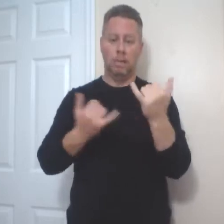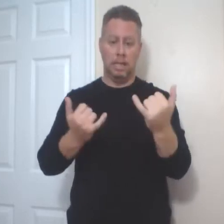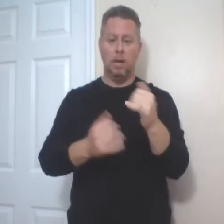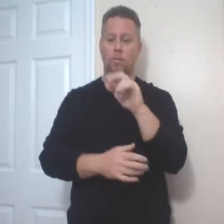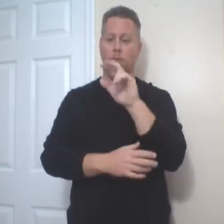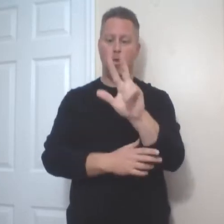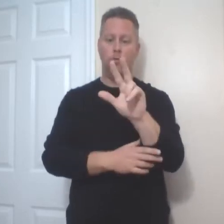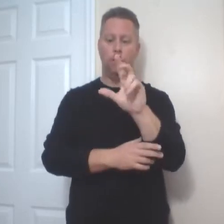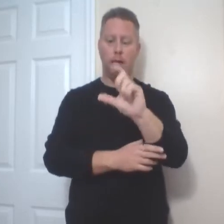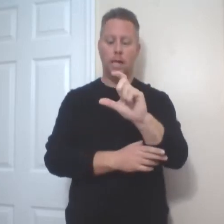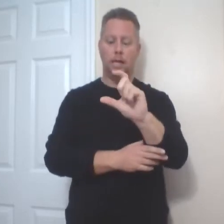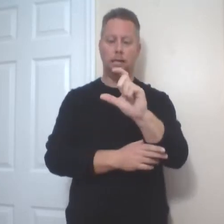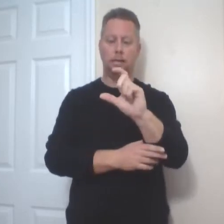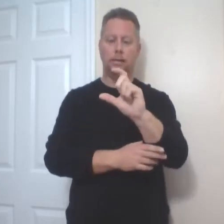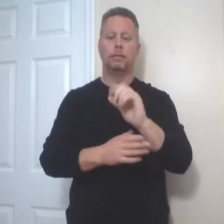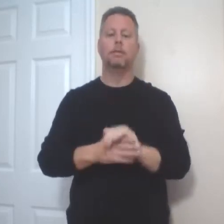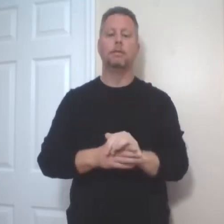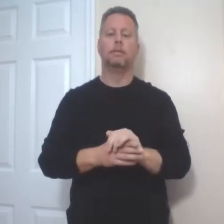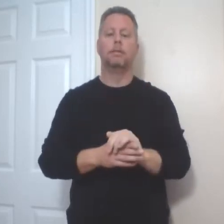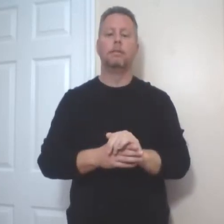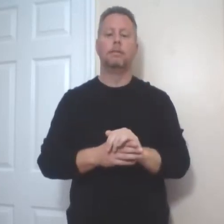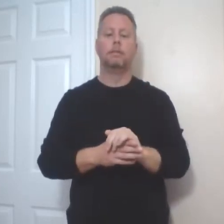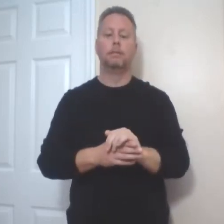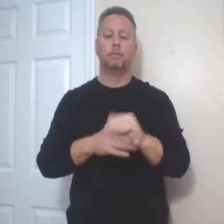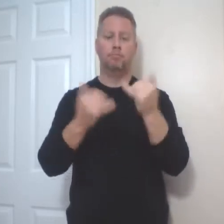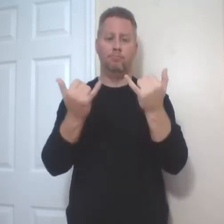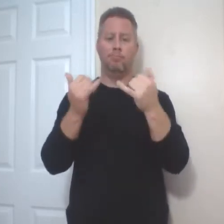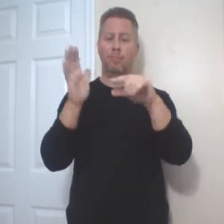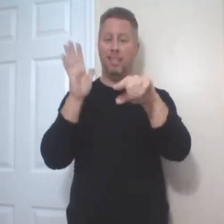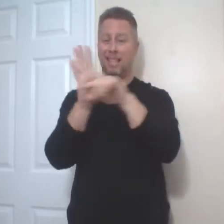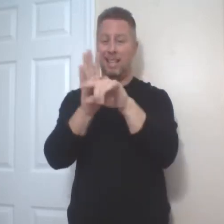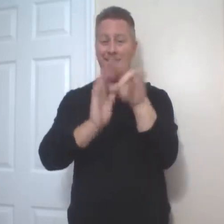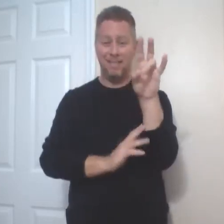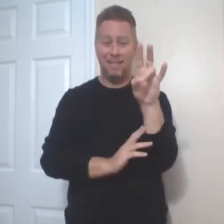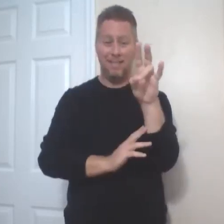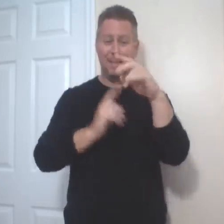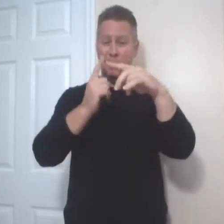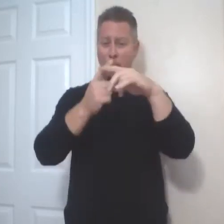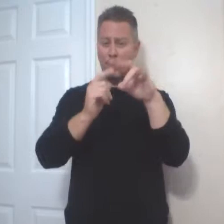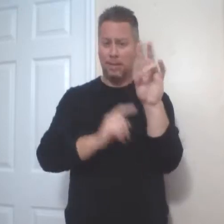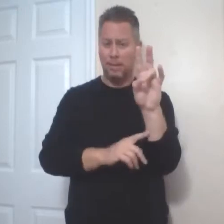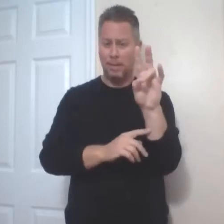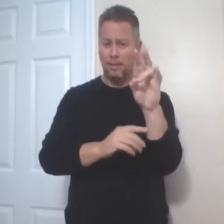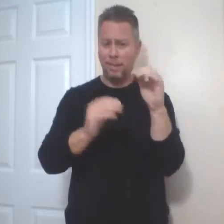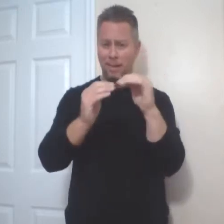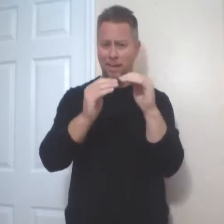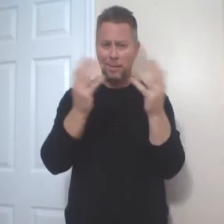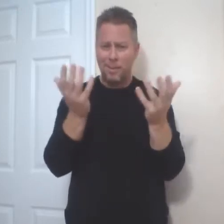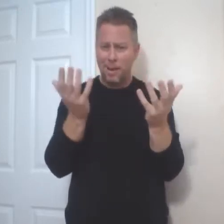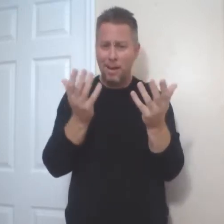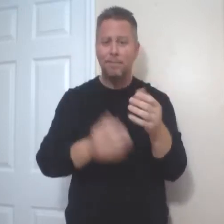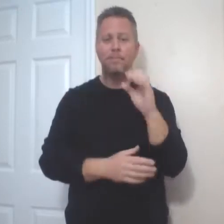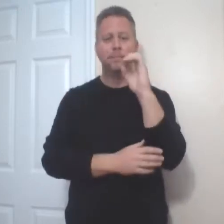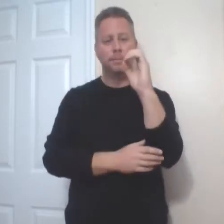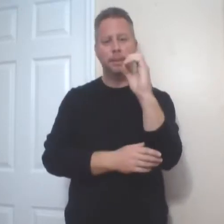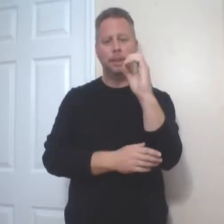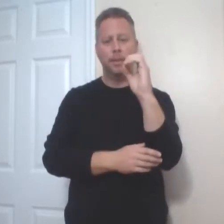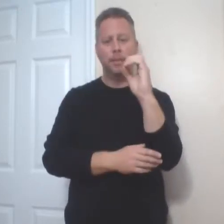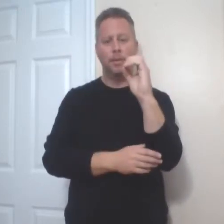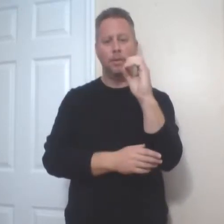3x. Now here this says negative 7 plus 7, which is 0. So technically it looks like